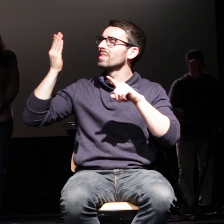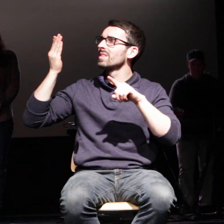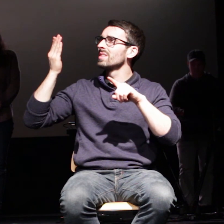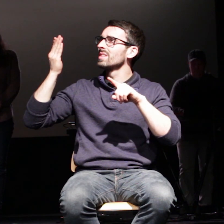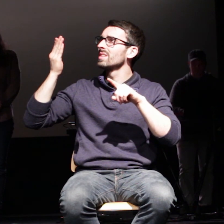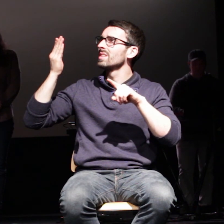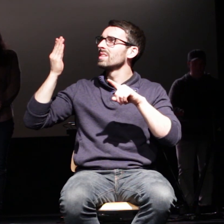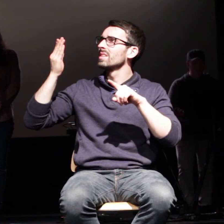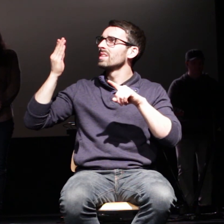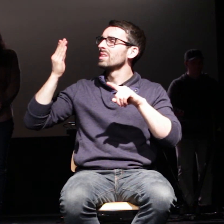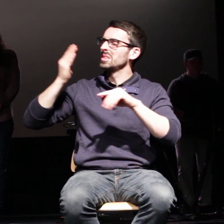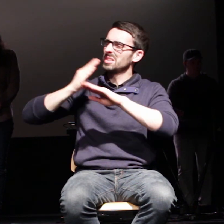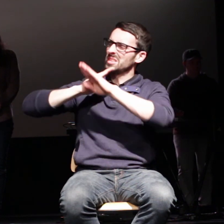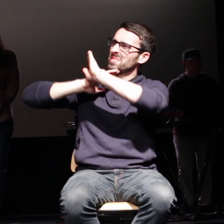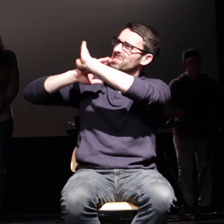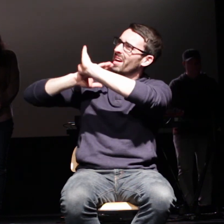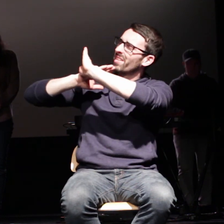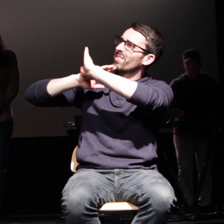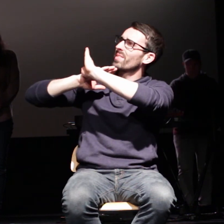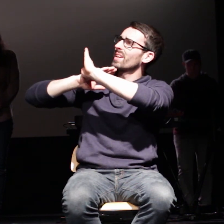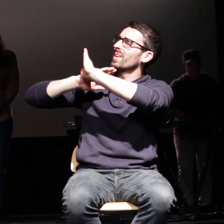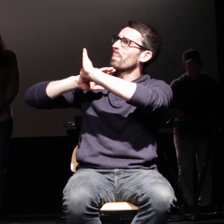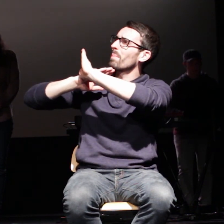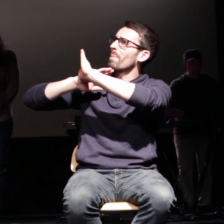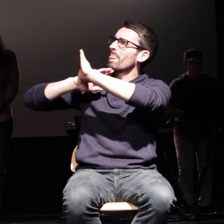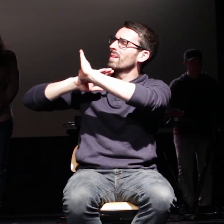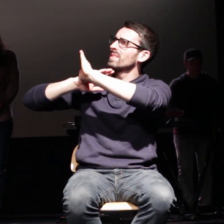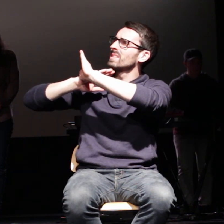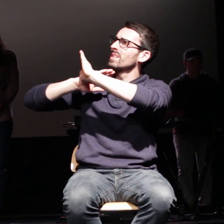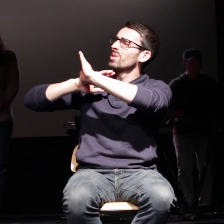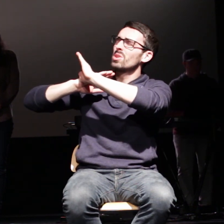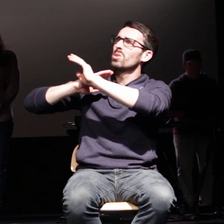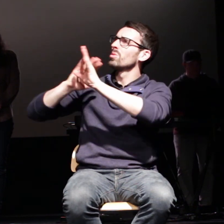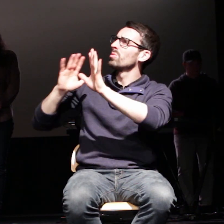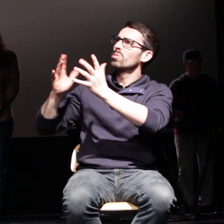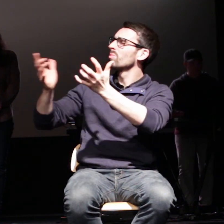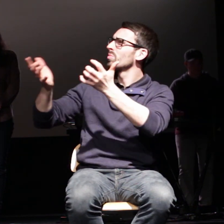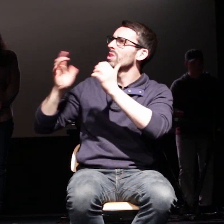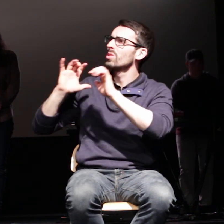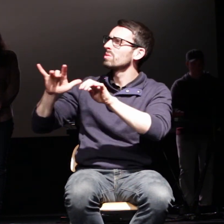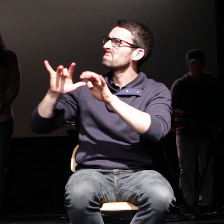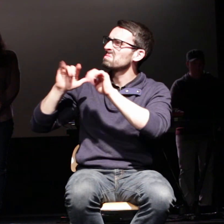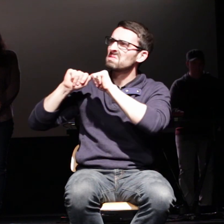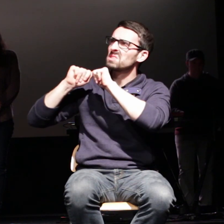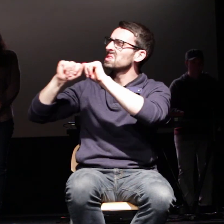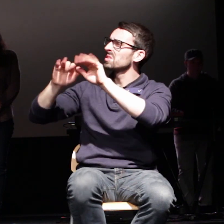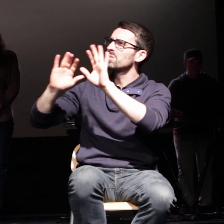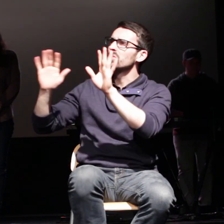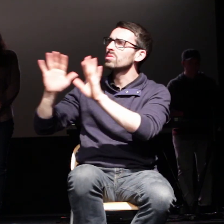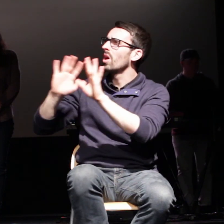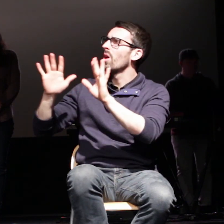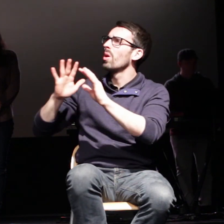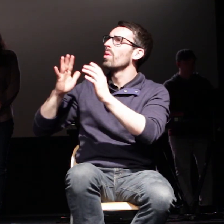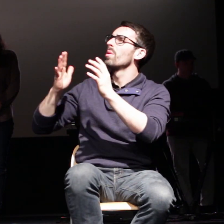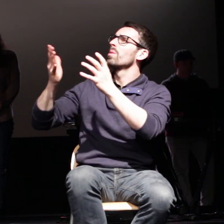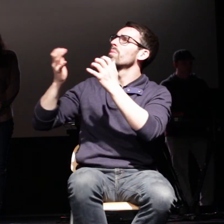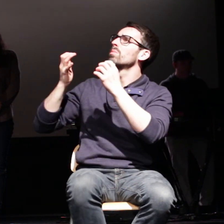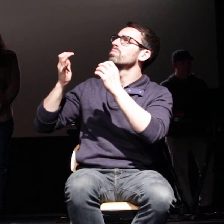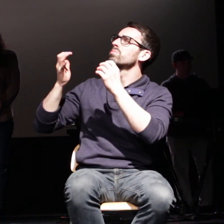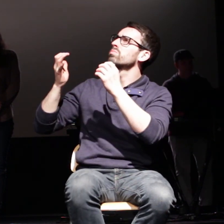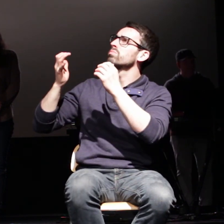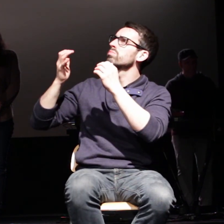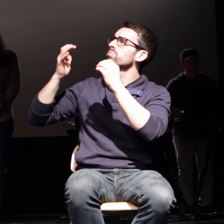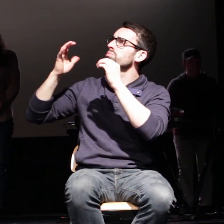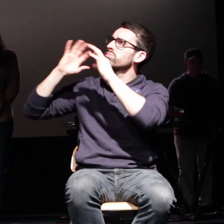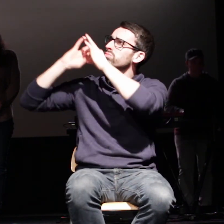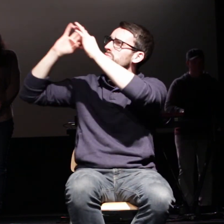on hold, and it's interfering with the life you called us to live. We don't believe that that's the condition you want us to stay in, that you have work for